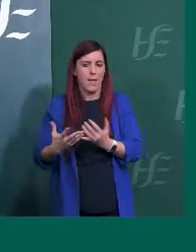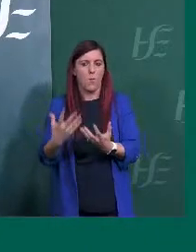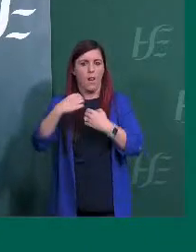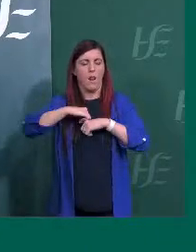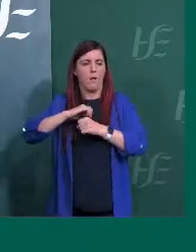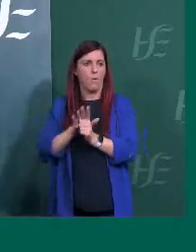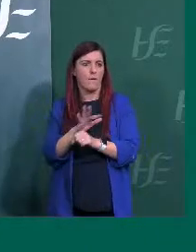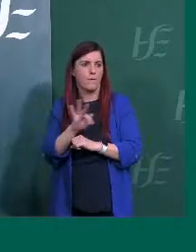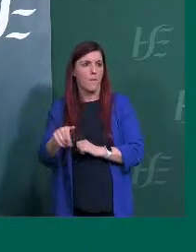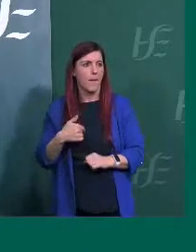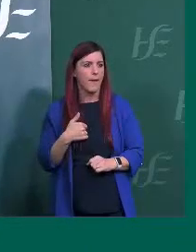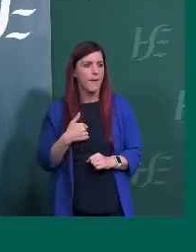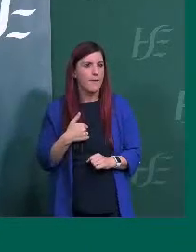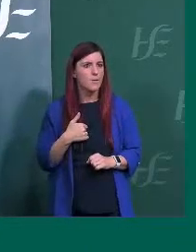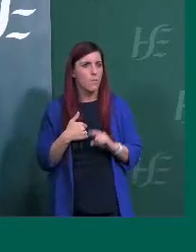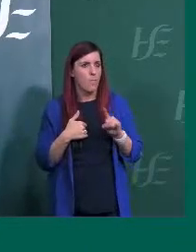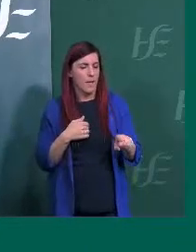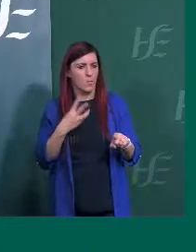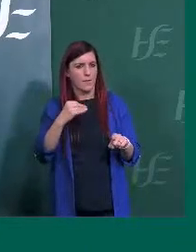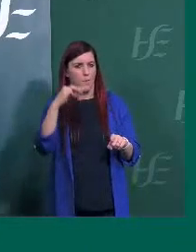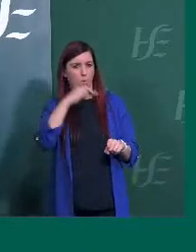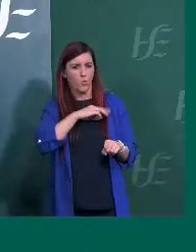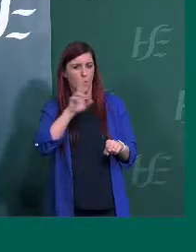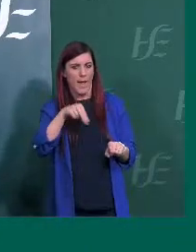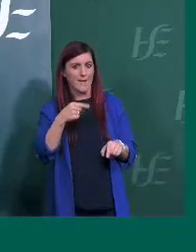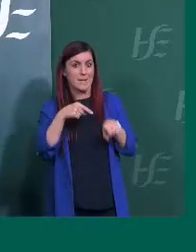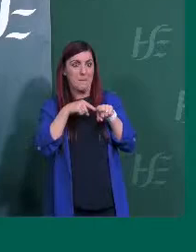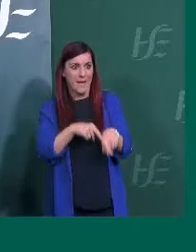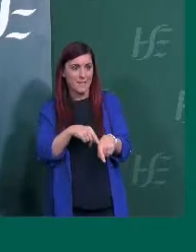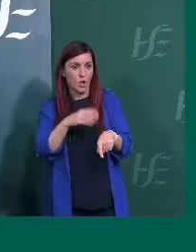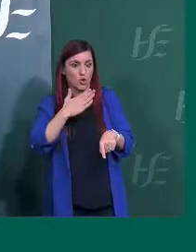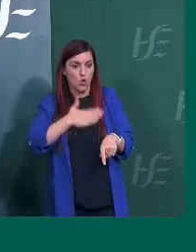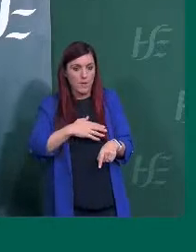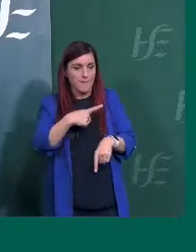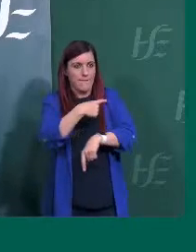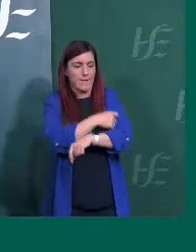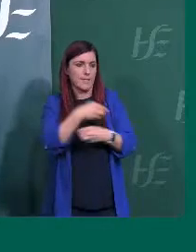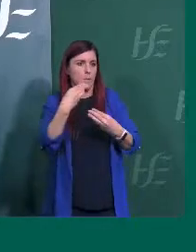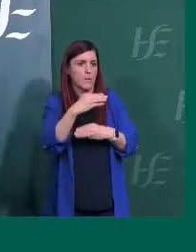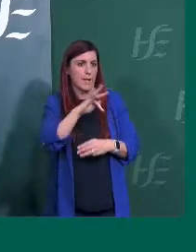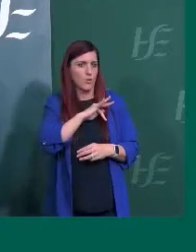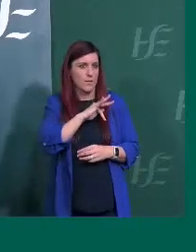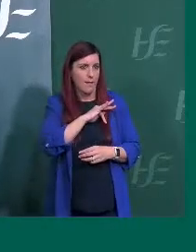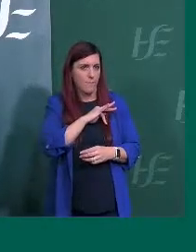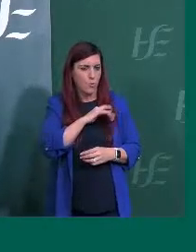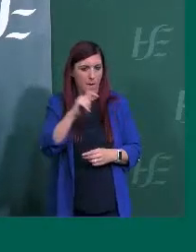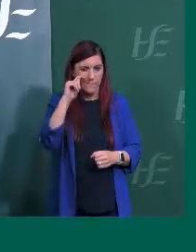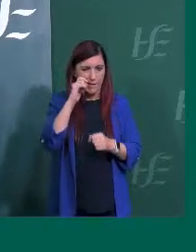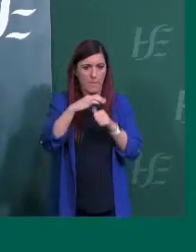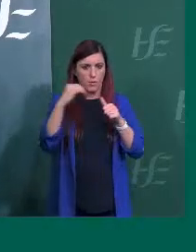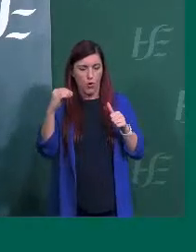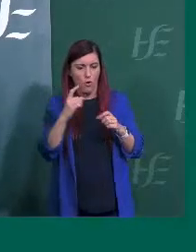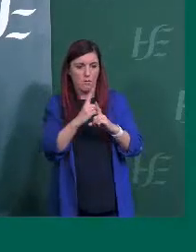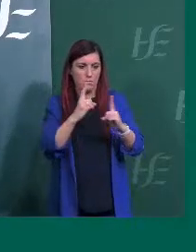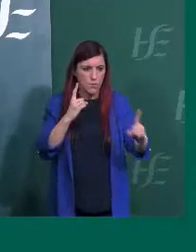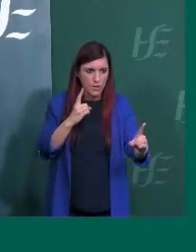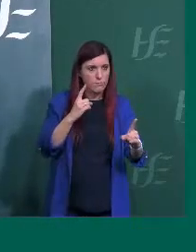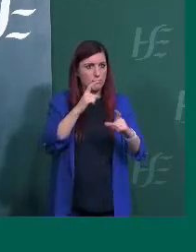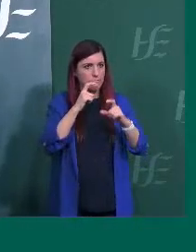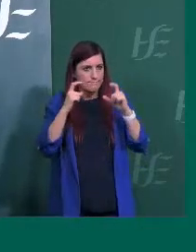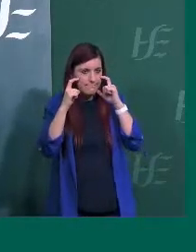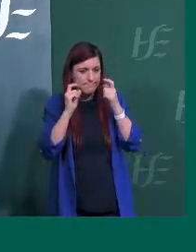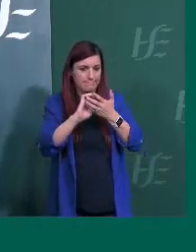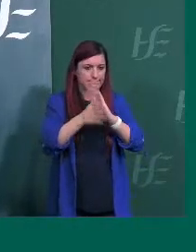immunity of the vaccinated population for protection. They remain susceptible to infection and risk of serious illness and death, and that's why continued public health measures are